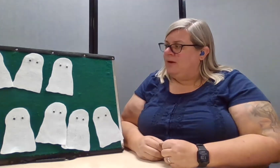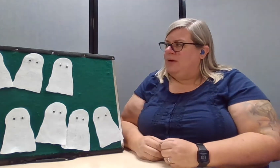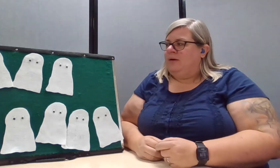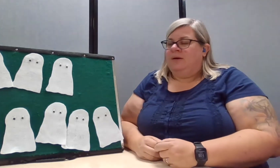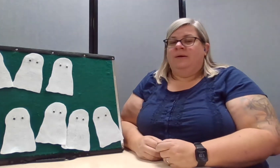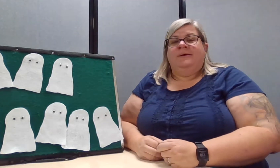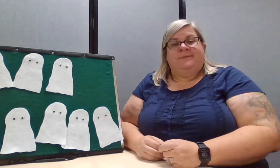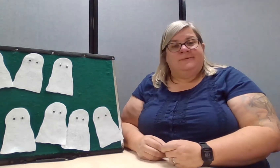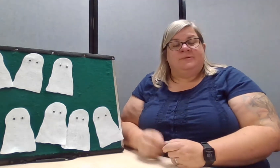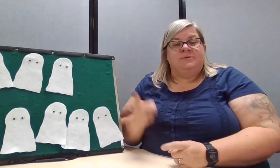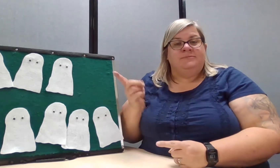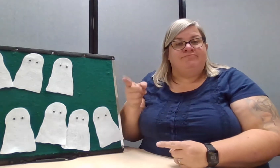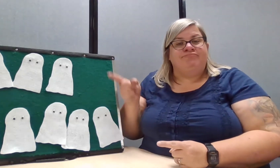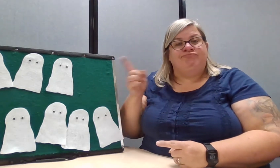lot.